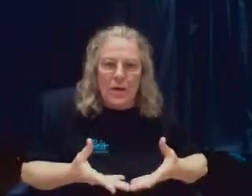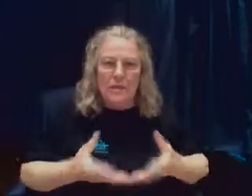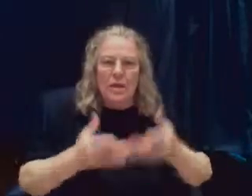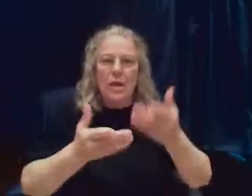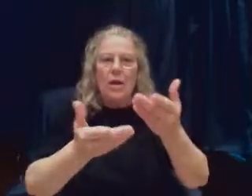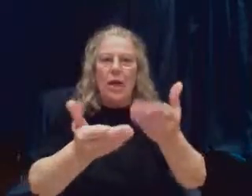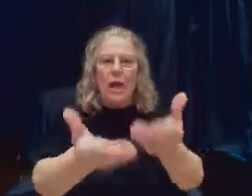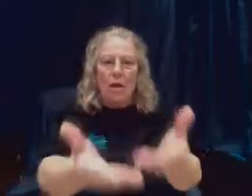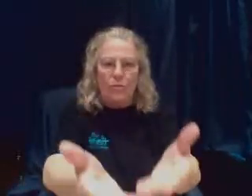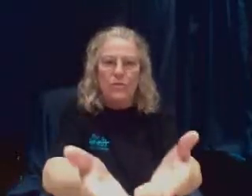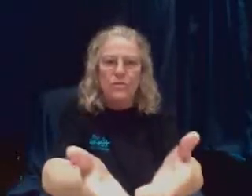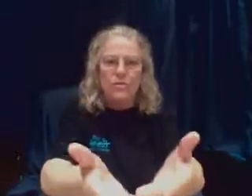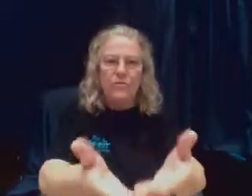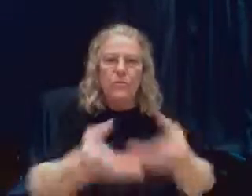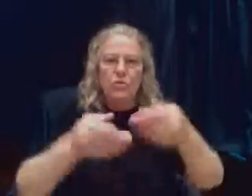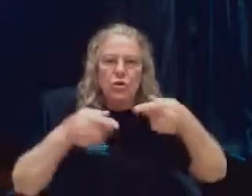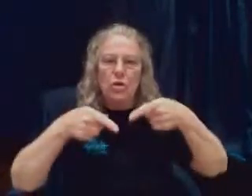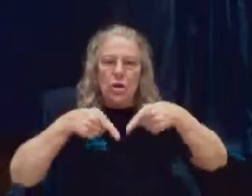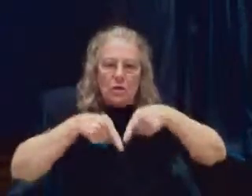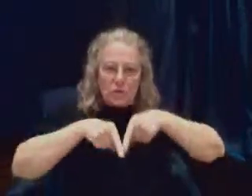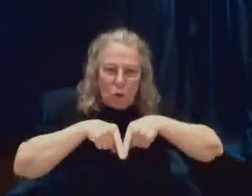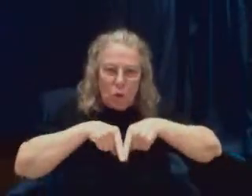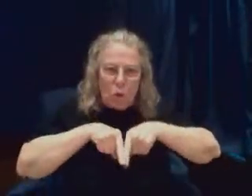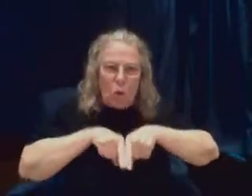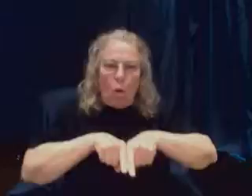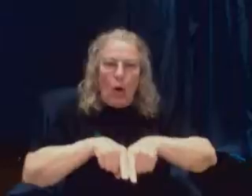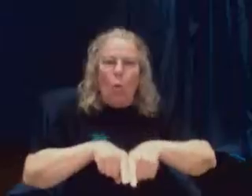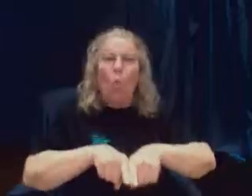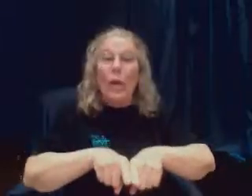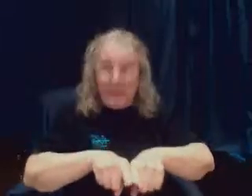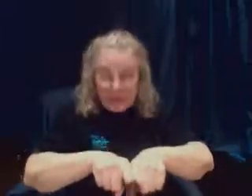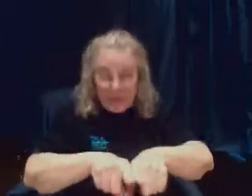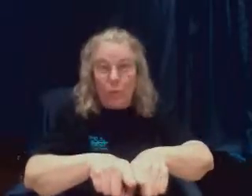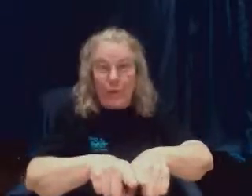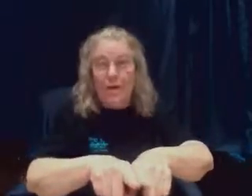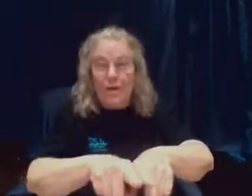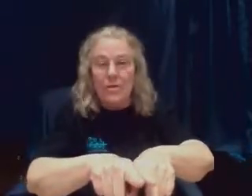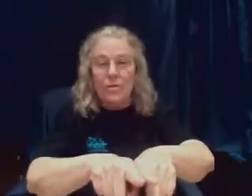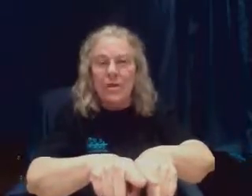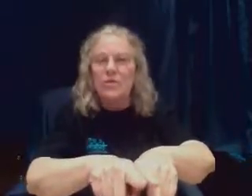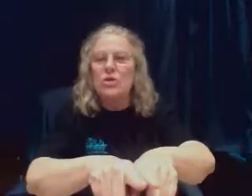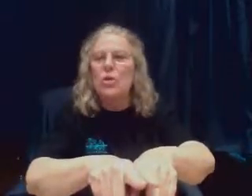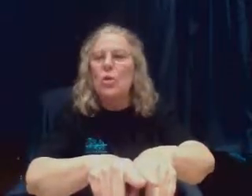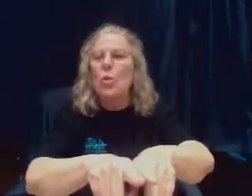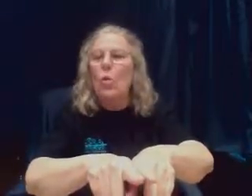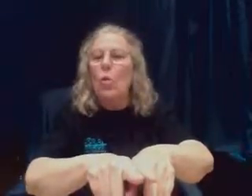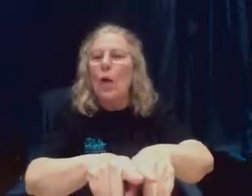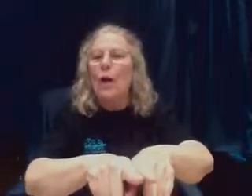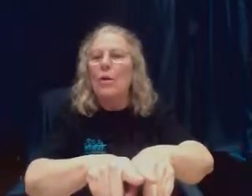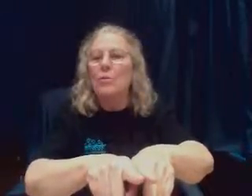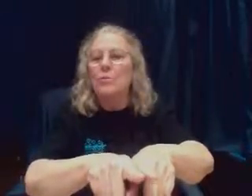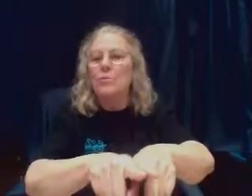present. Out there's the future. So while one is going, the other one is too. While.